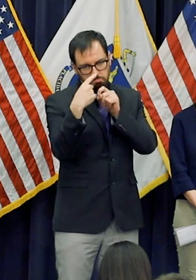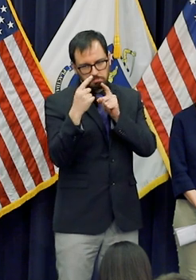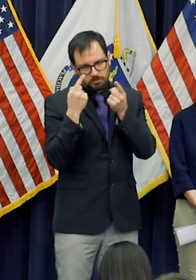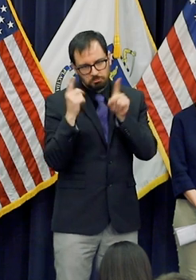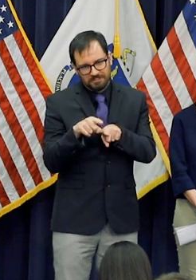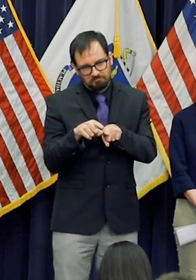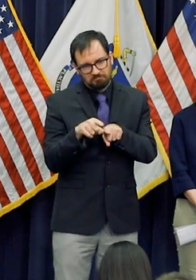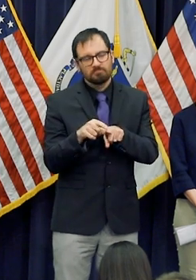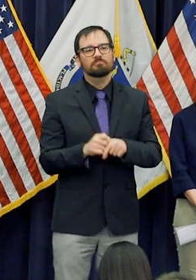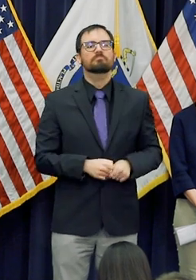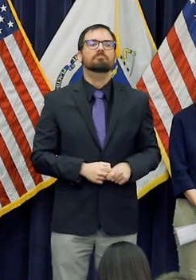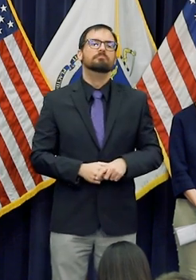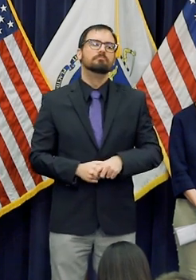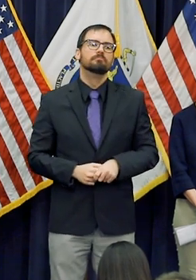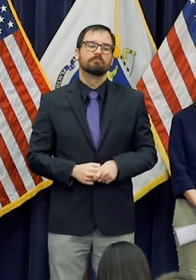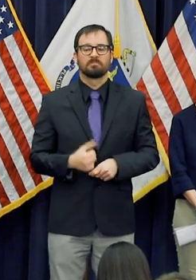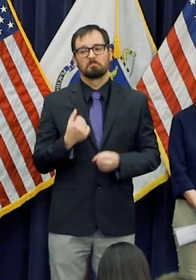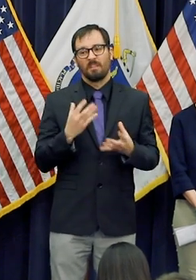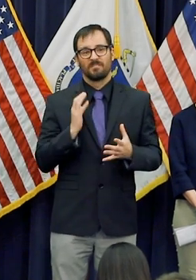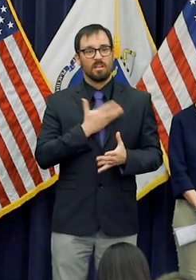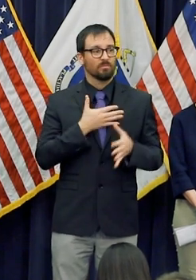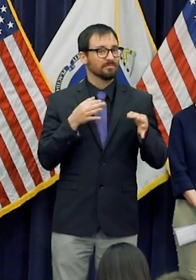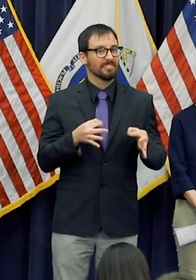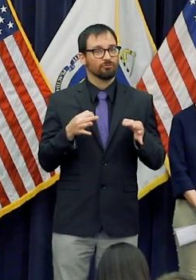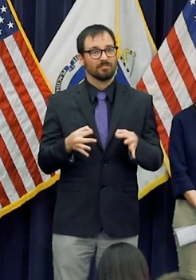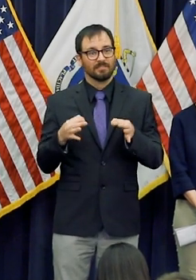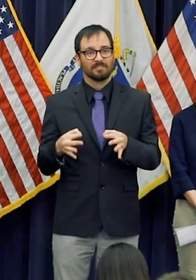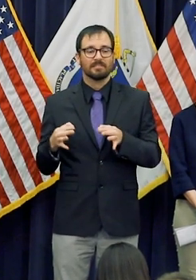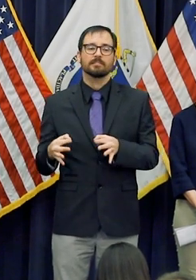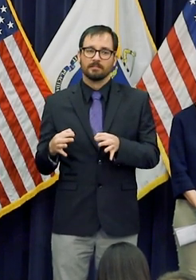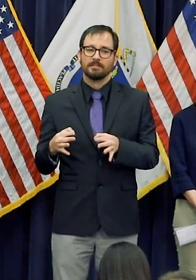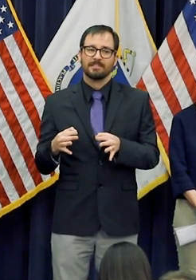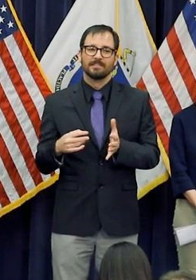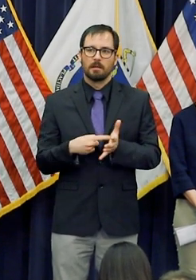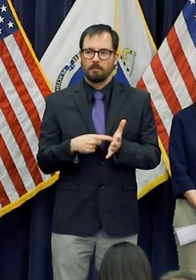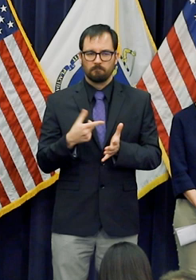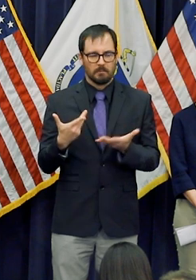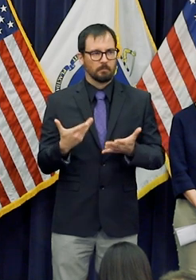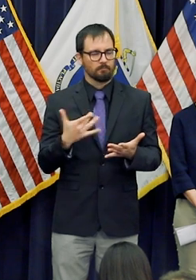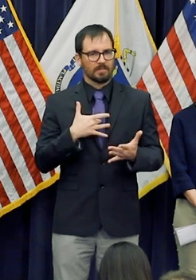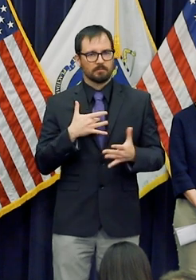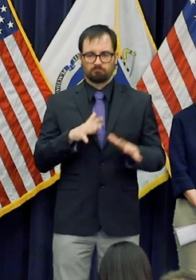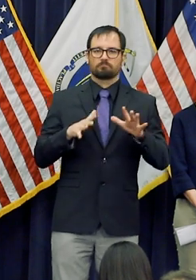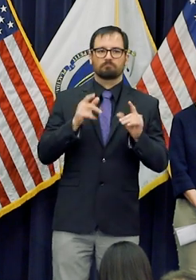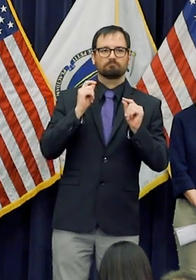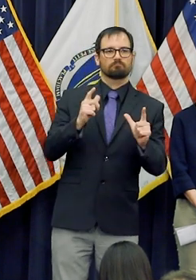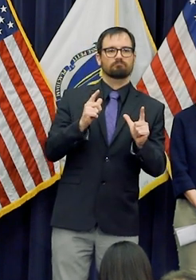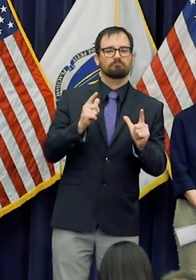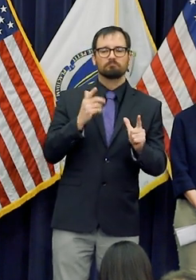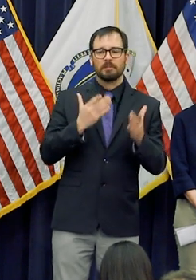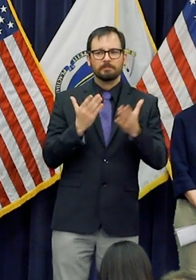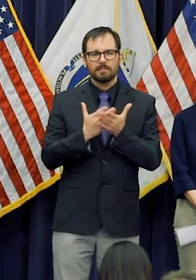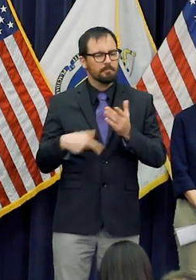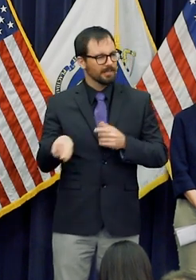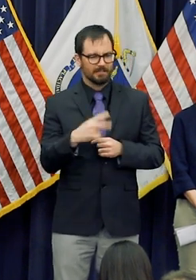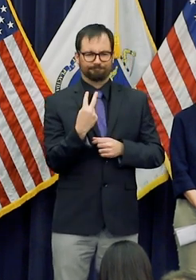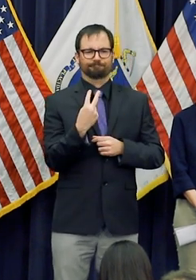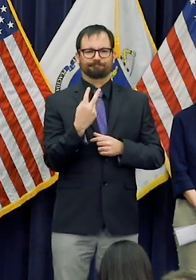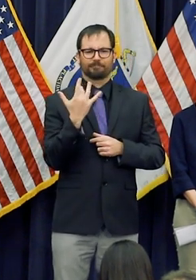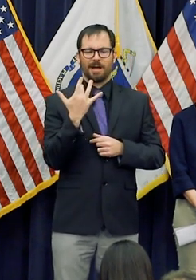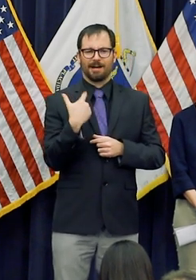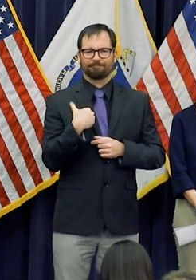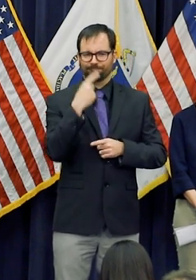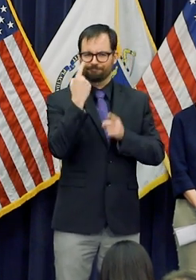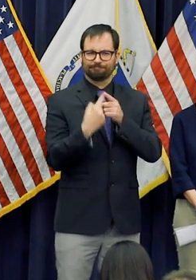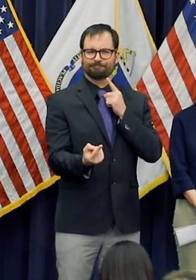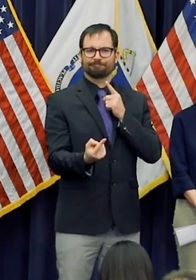of our decisions come with disruption, dismay, and disagreement. Change of this magnitude in such a short period